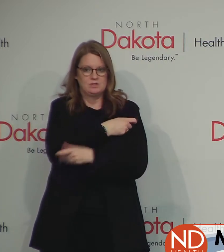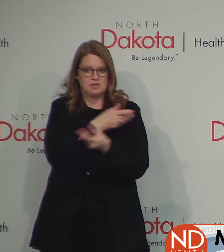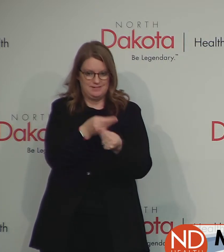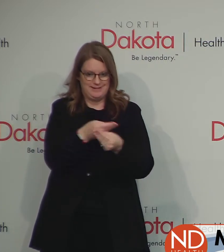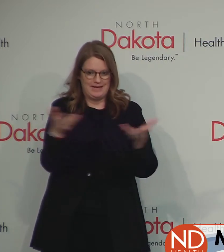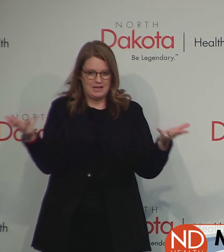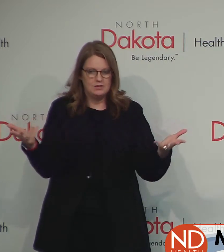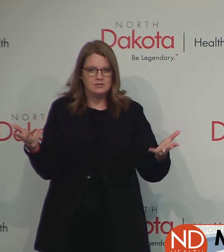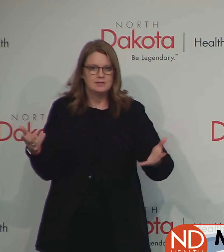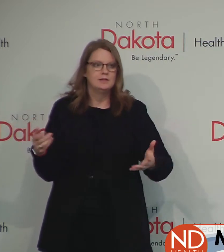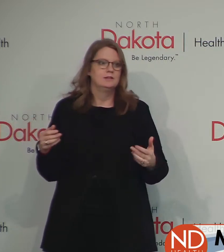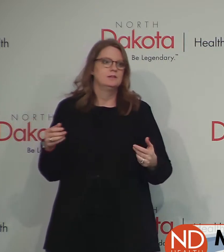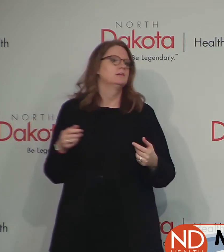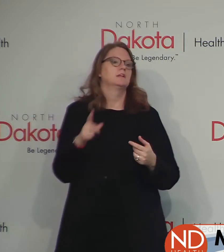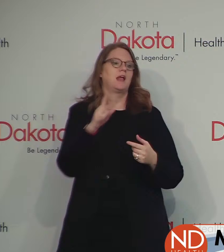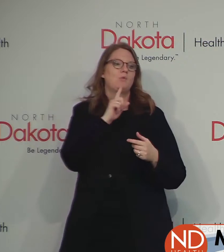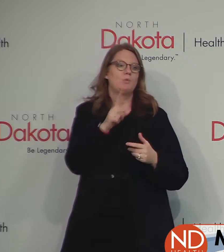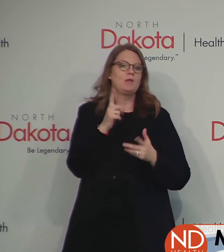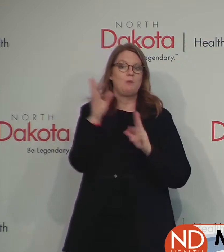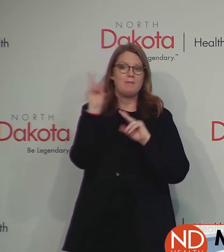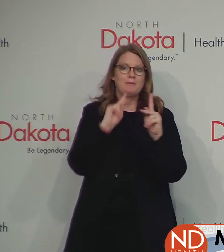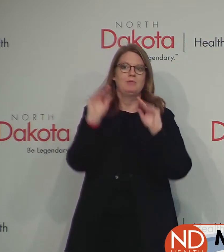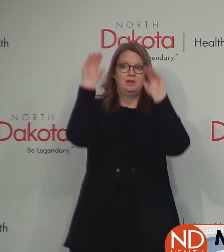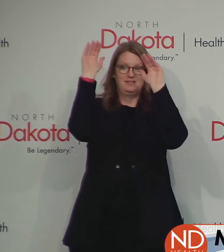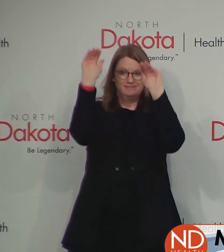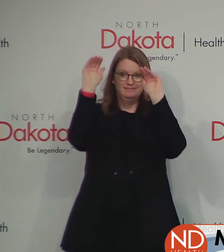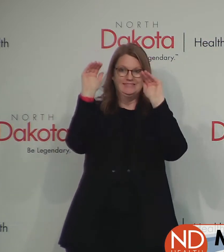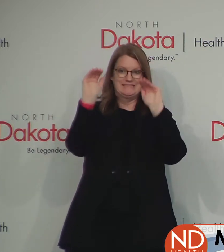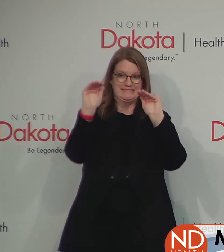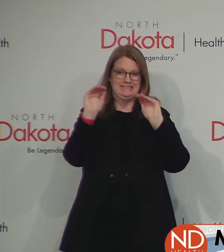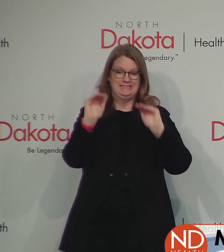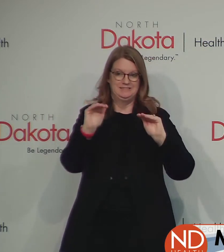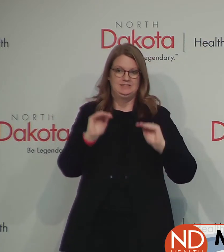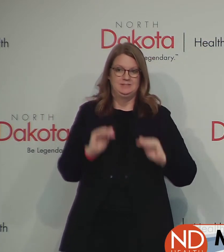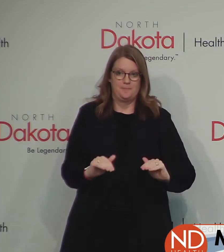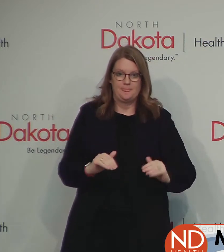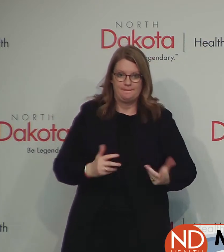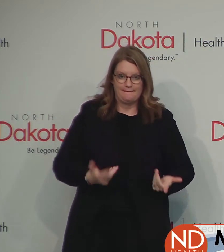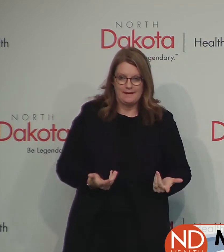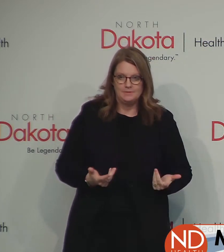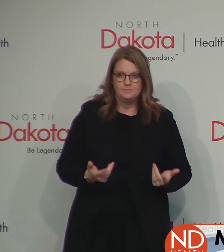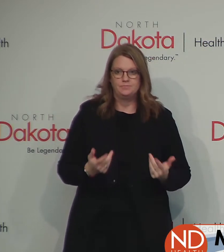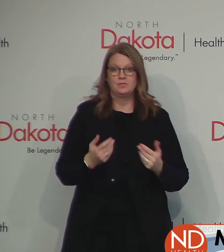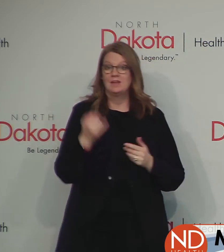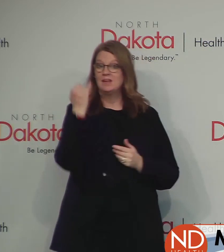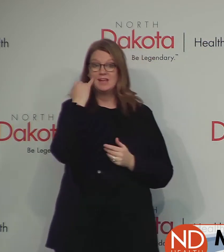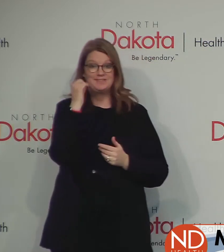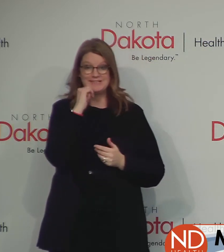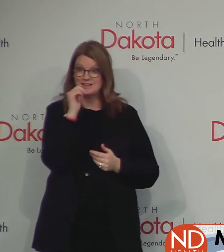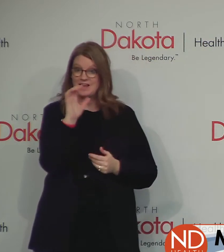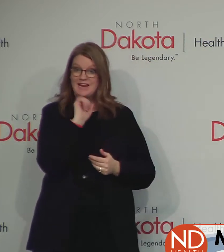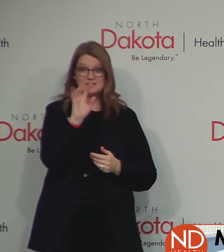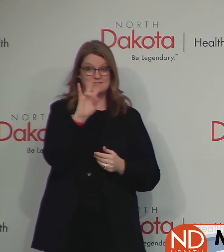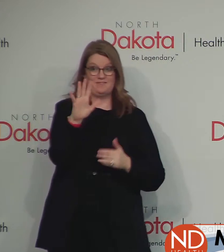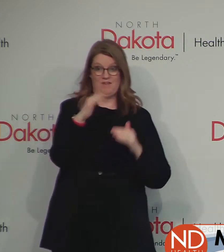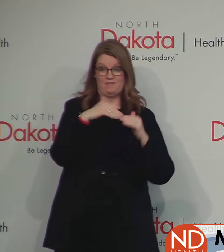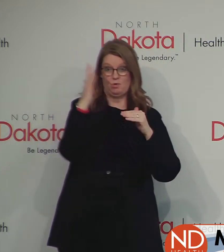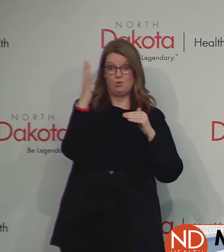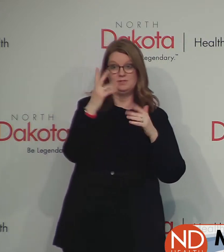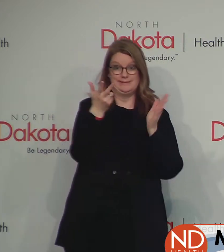We want people to keep moving down the list. And so if you're not getting people 75 and older to sign up,